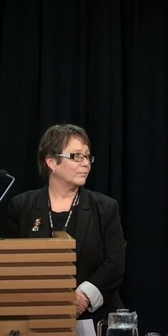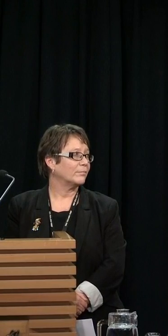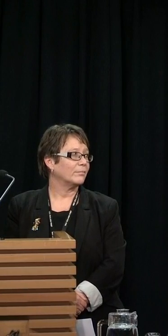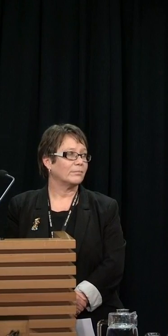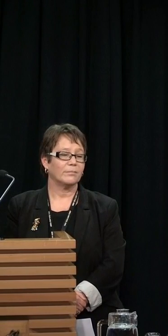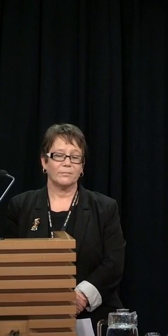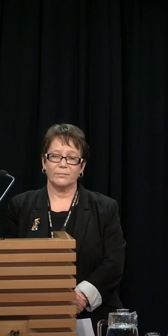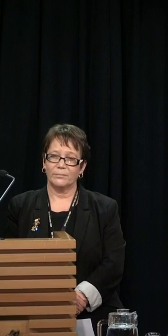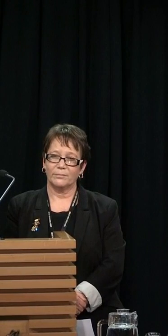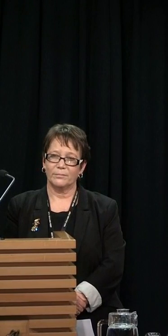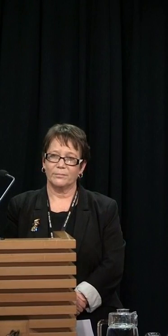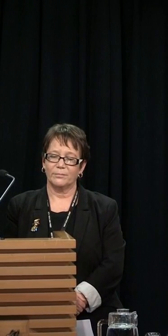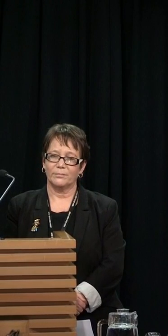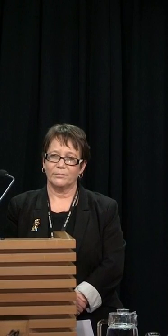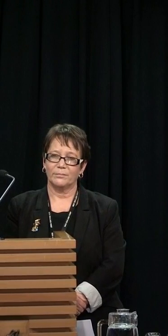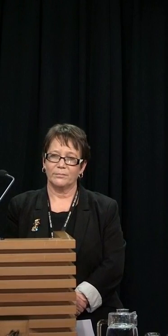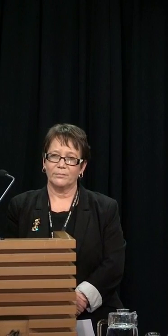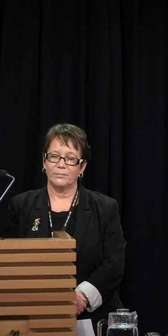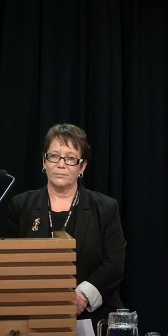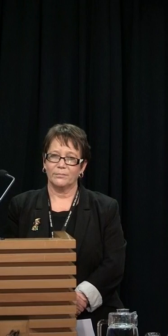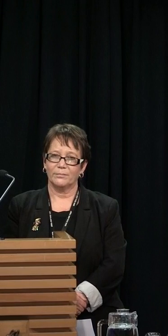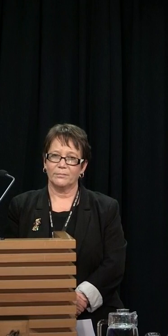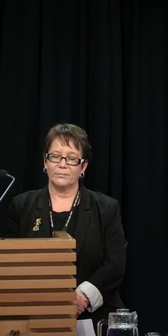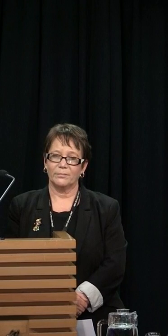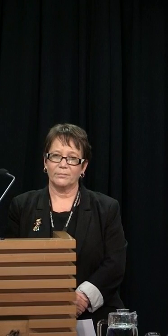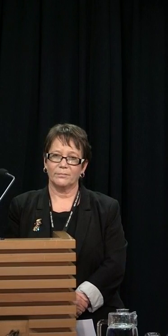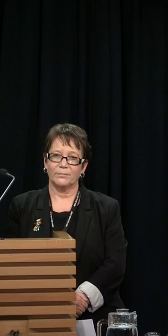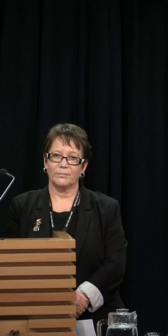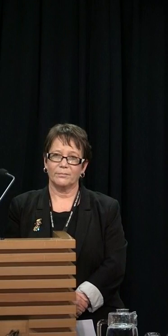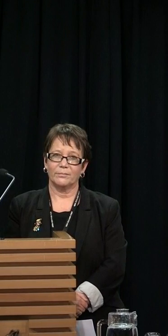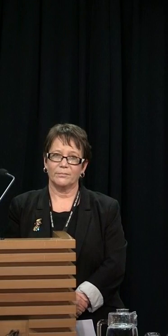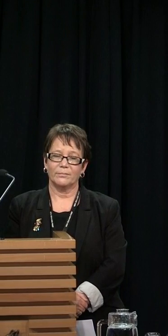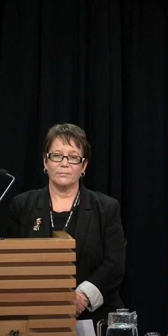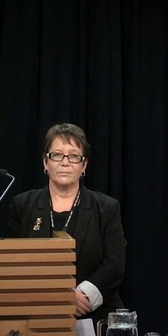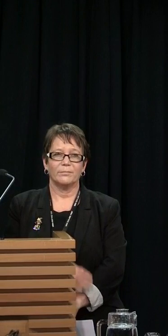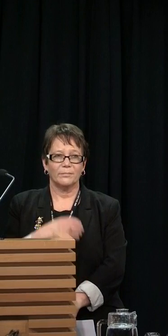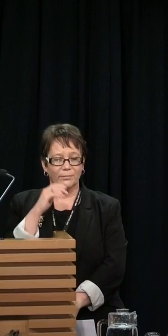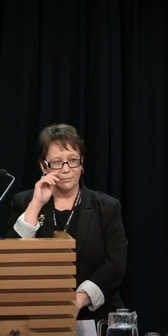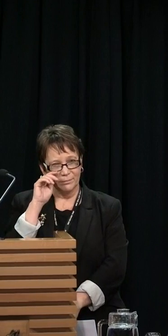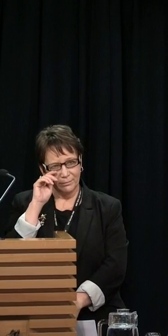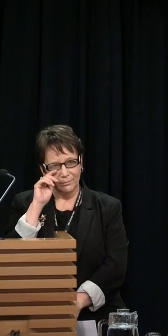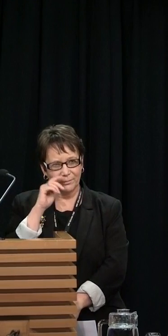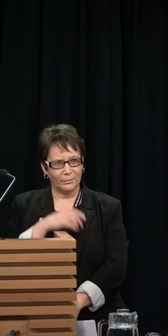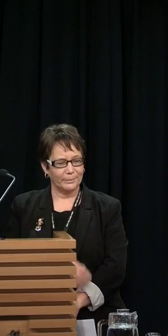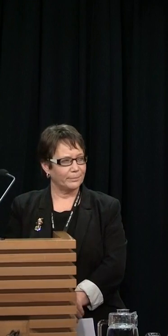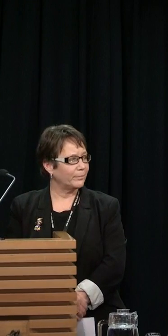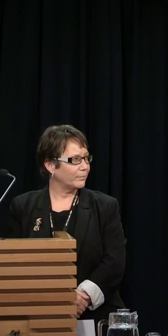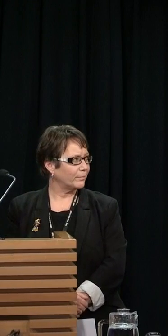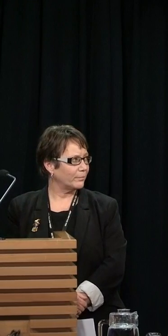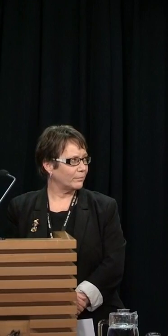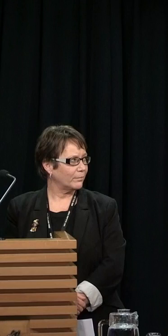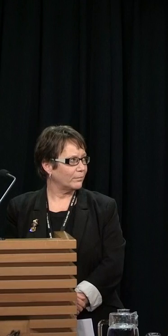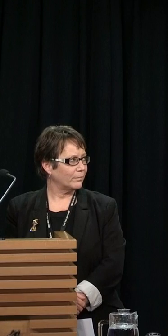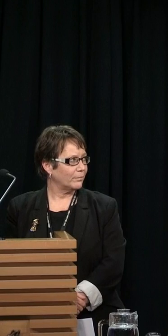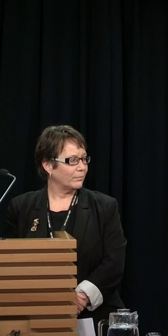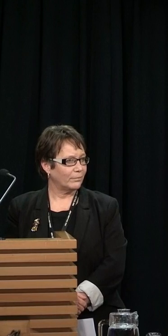main churches have expressed their support for the Royal Commission and their willingness to work with it, to which of